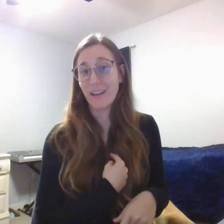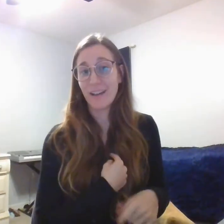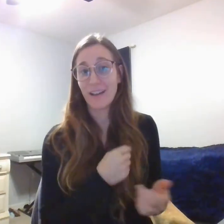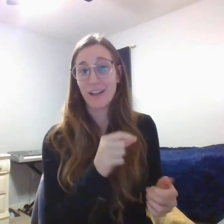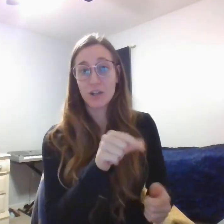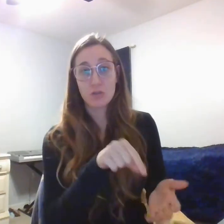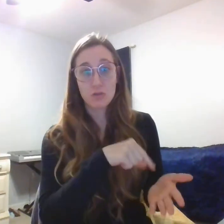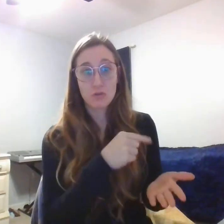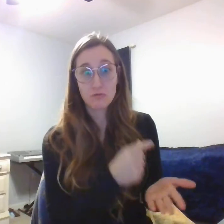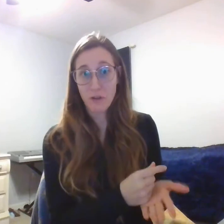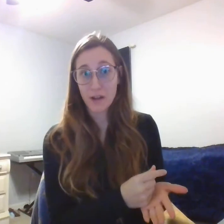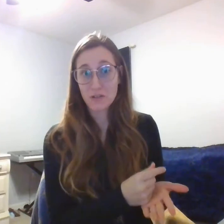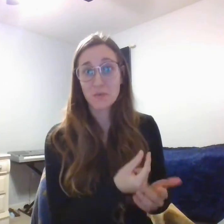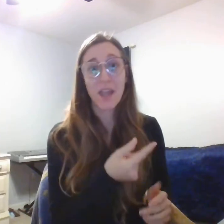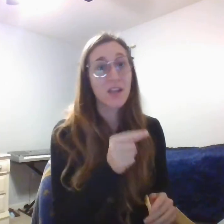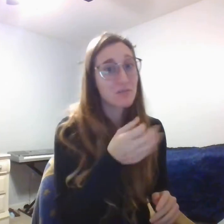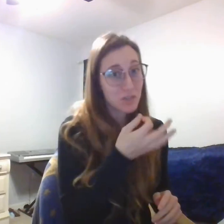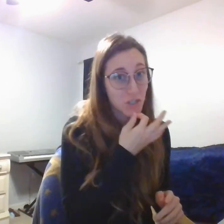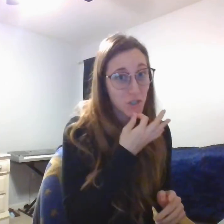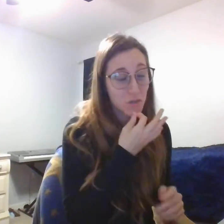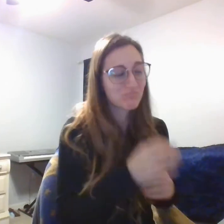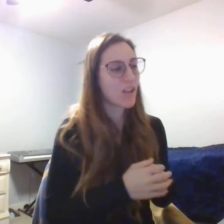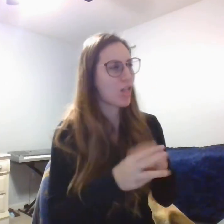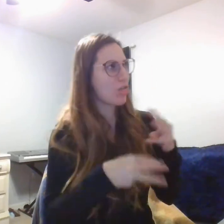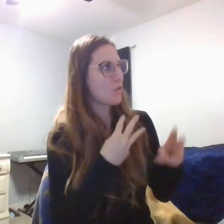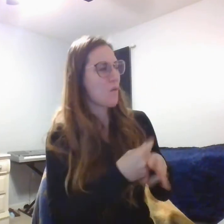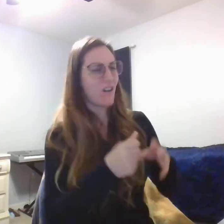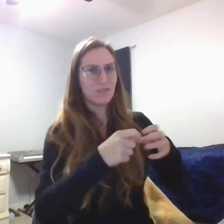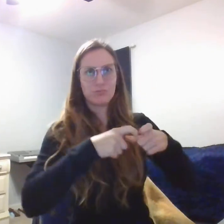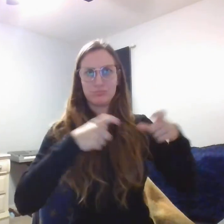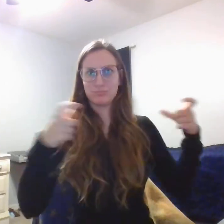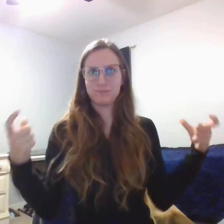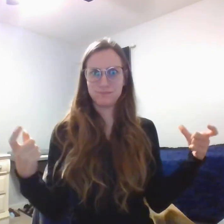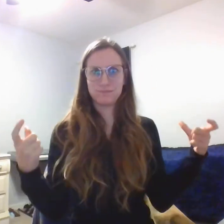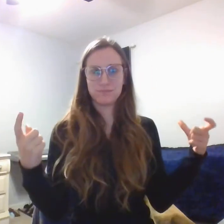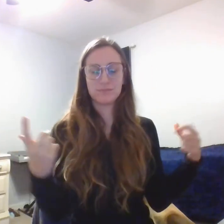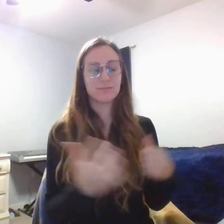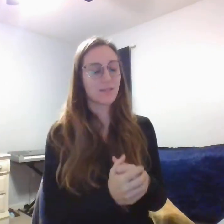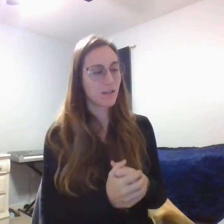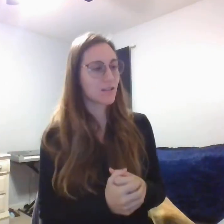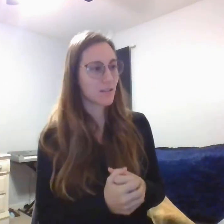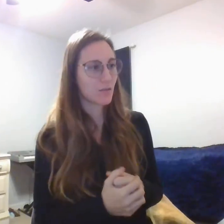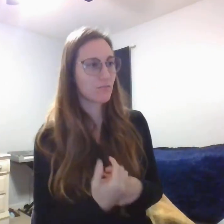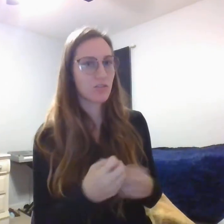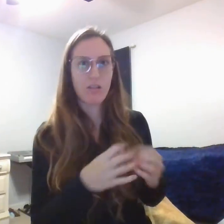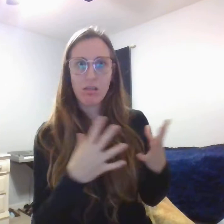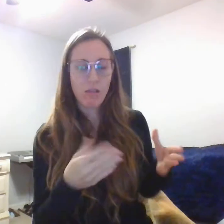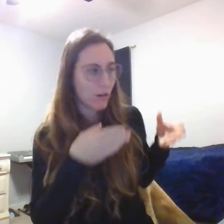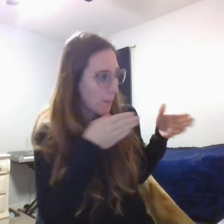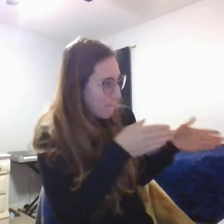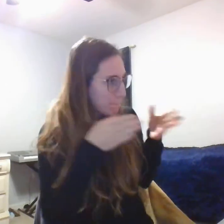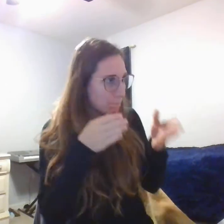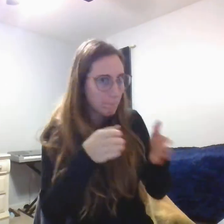really big. There's so many alternative me's that could be spread out from this point, a me that maybe goes to grad school,